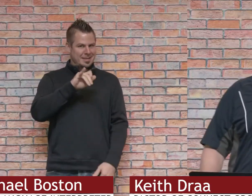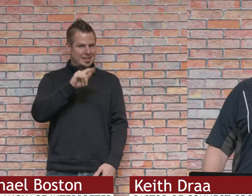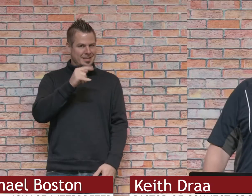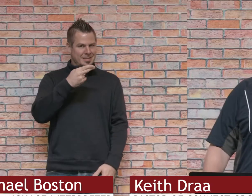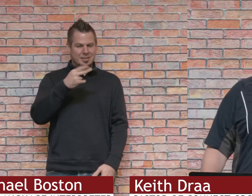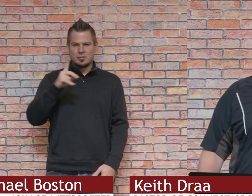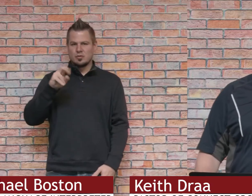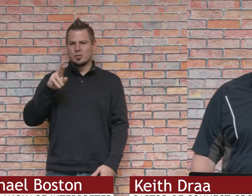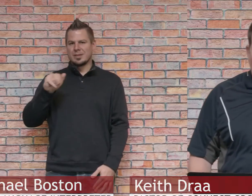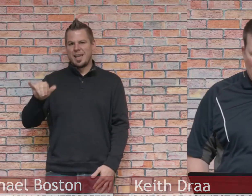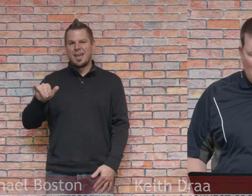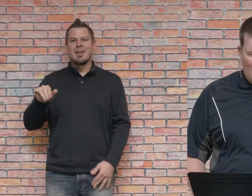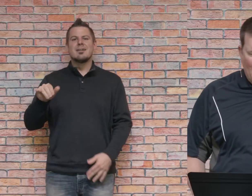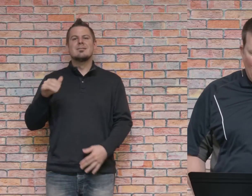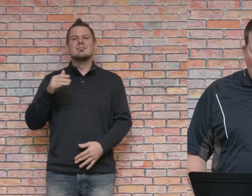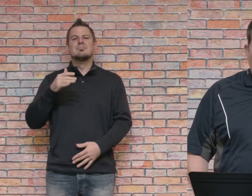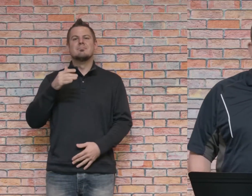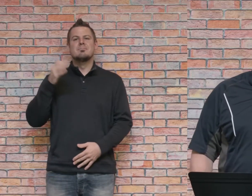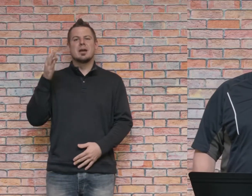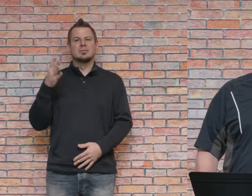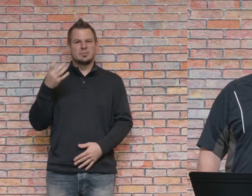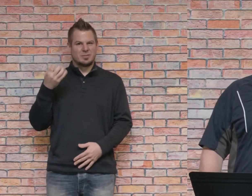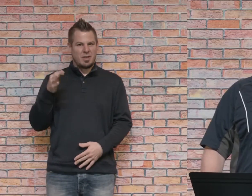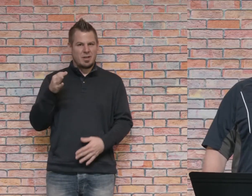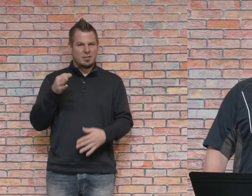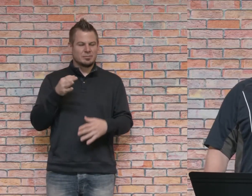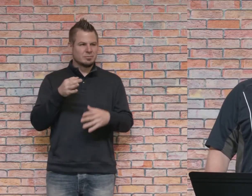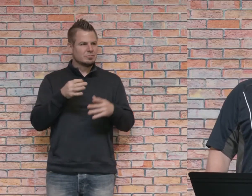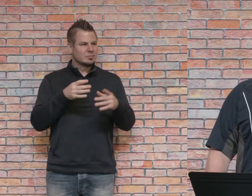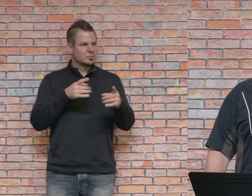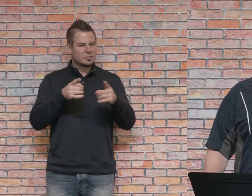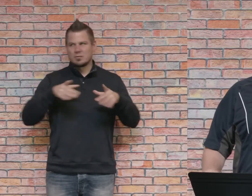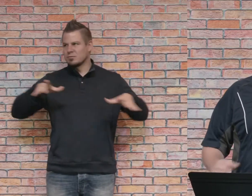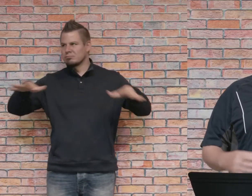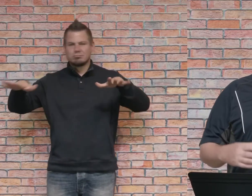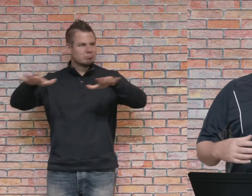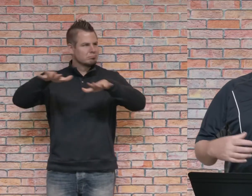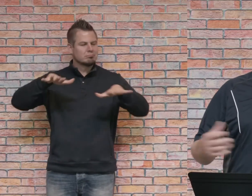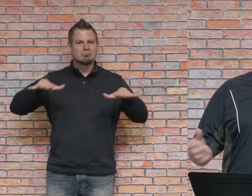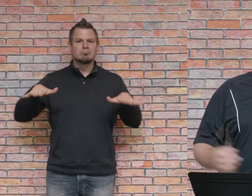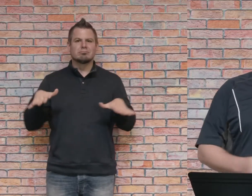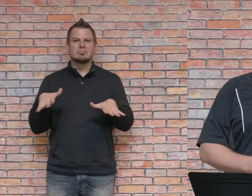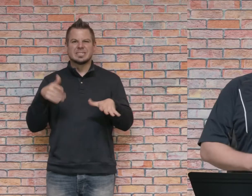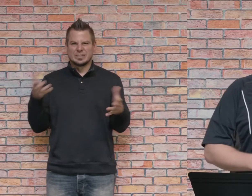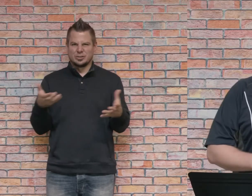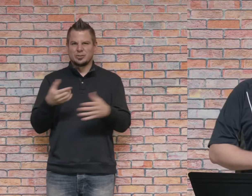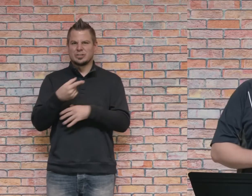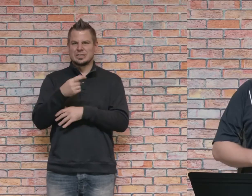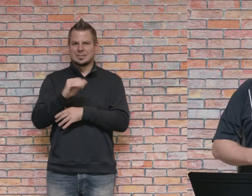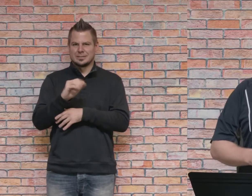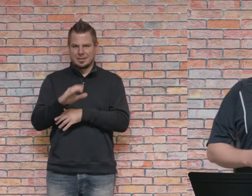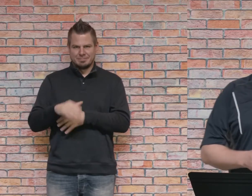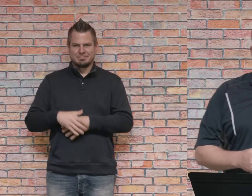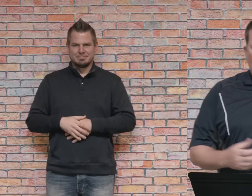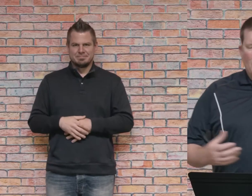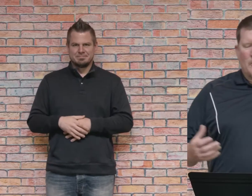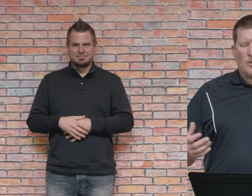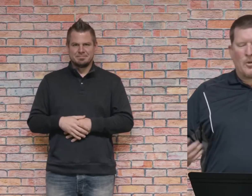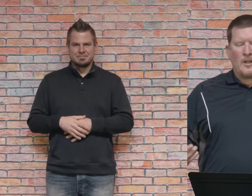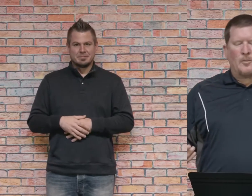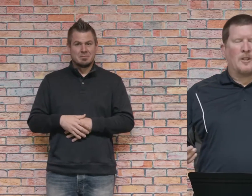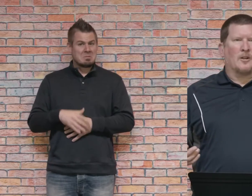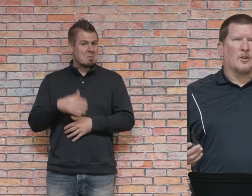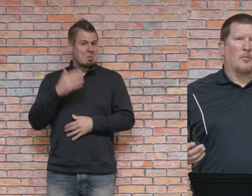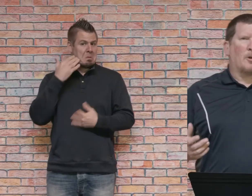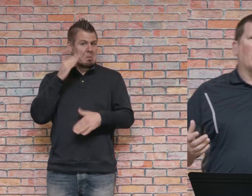of Connect Groups here at Grove City Alliance Church. And I don't know if it's the same for you, but for me, it's always been